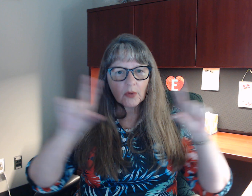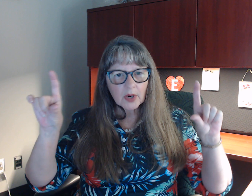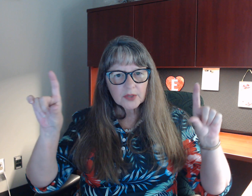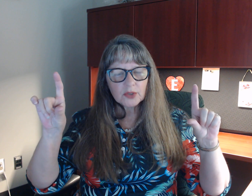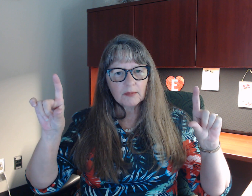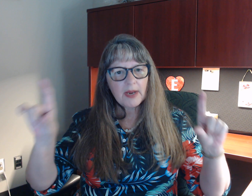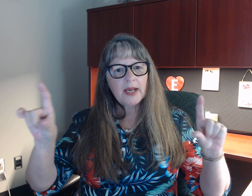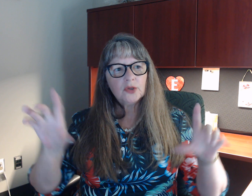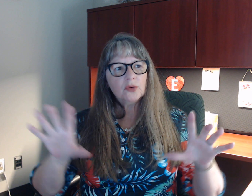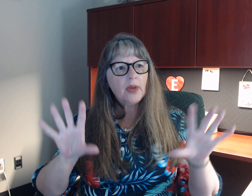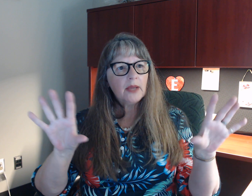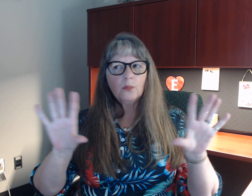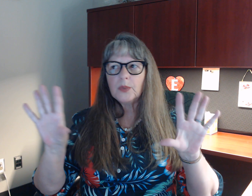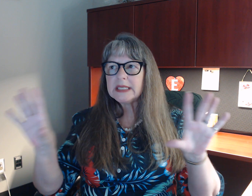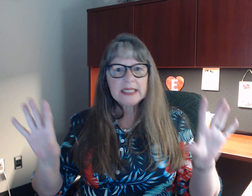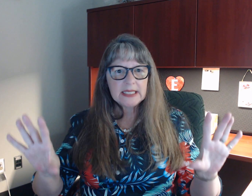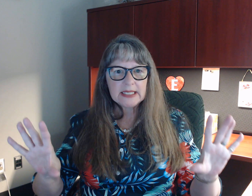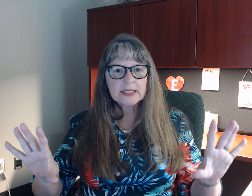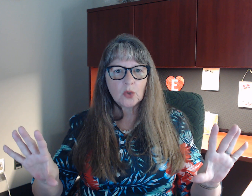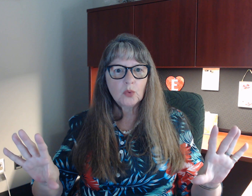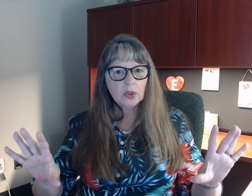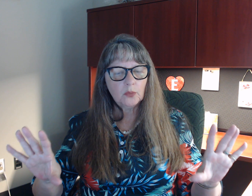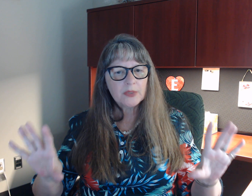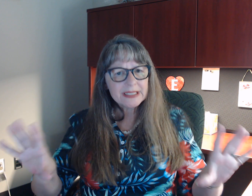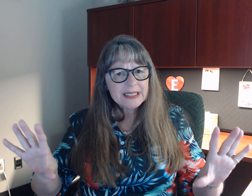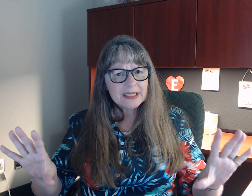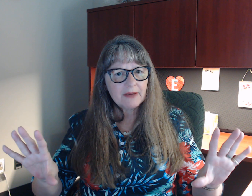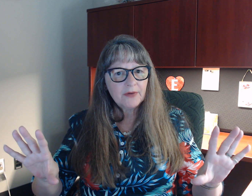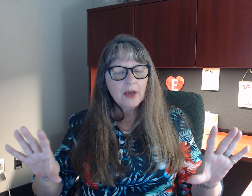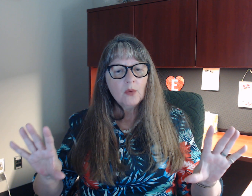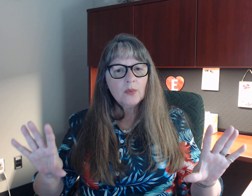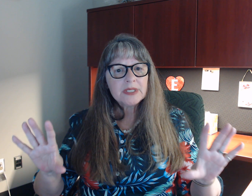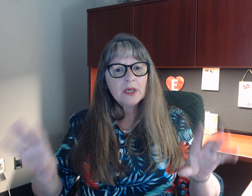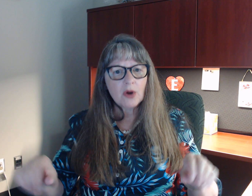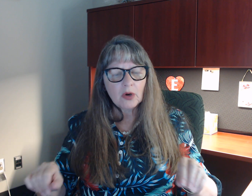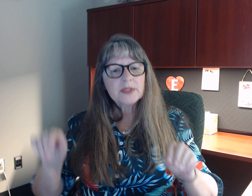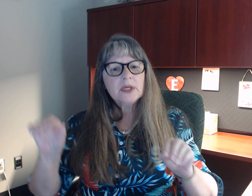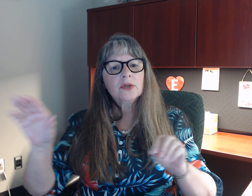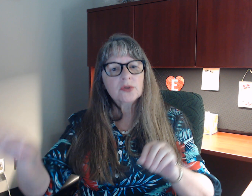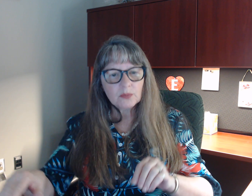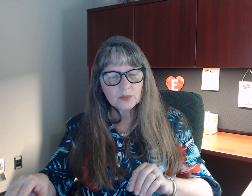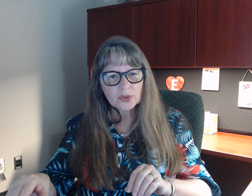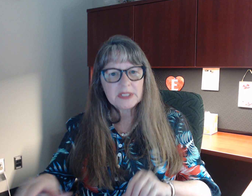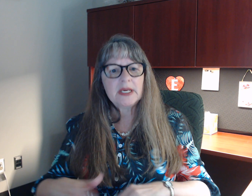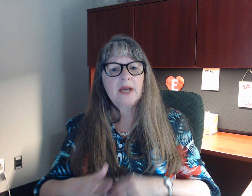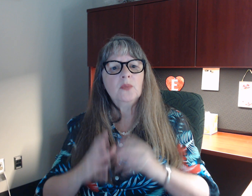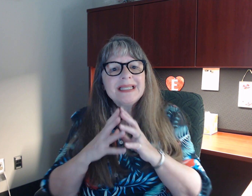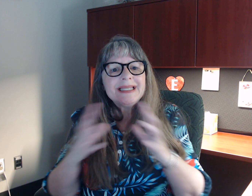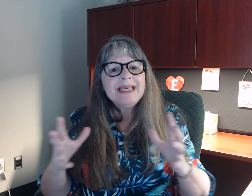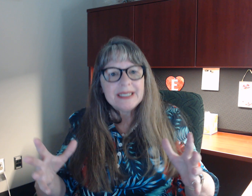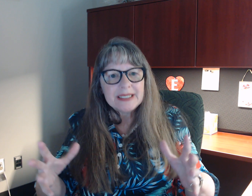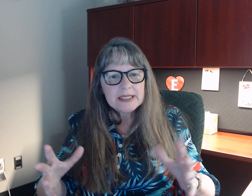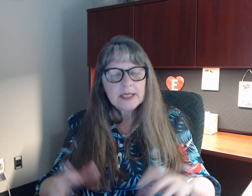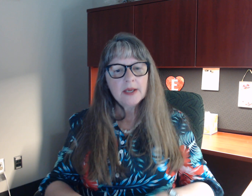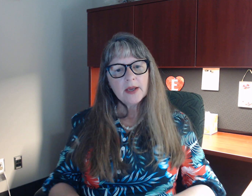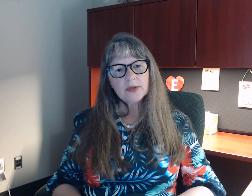across in your mind. We see things in our world. We see stuff. We see a car. We see a street sign. We see it, and so